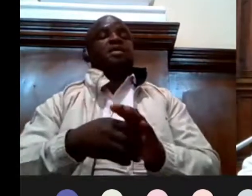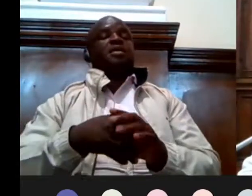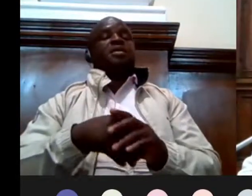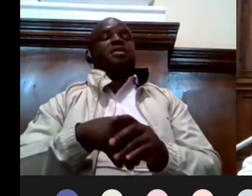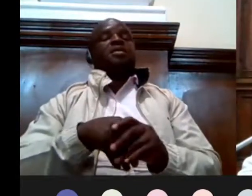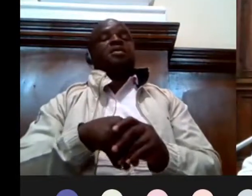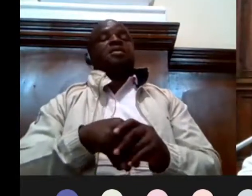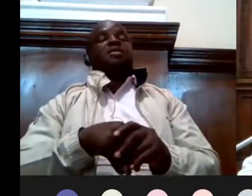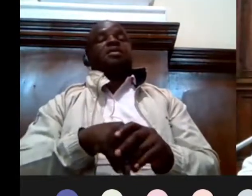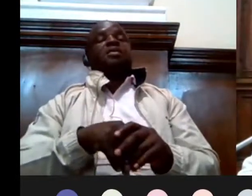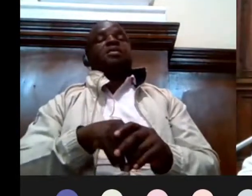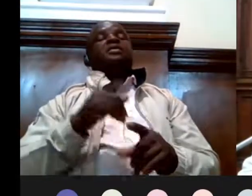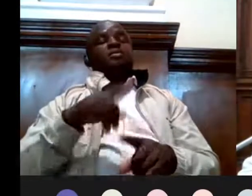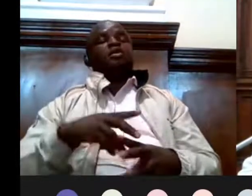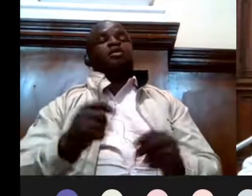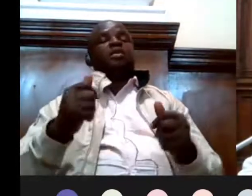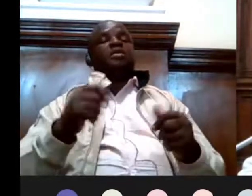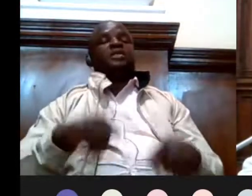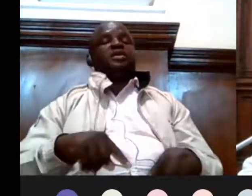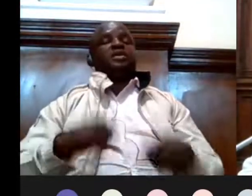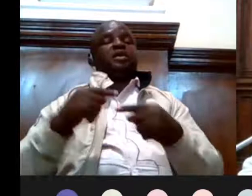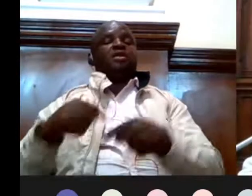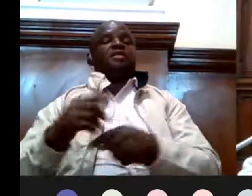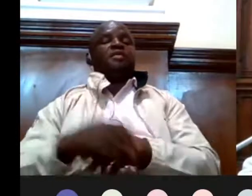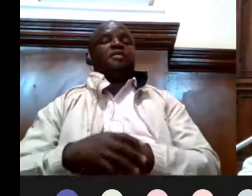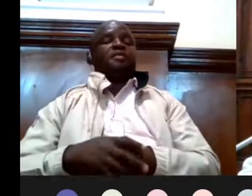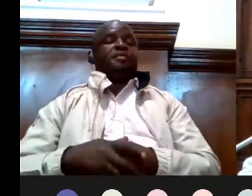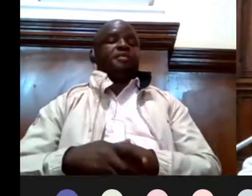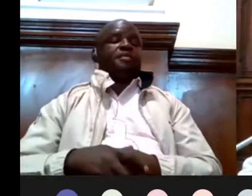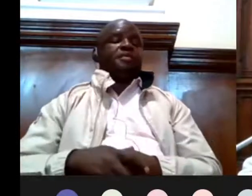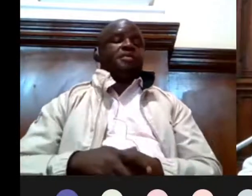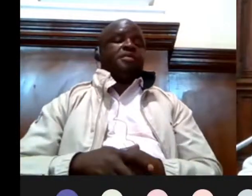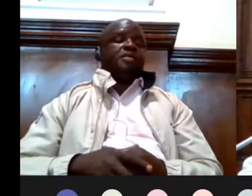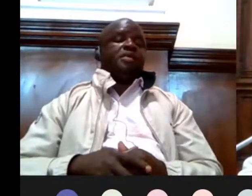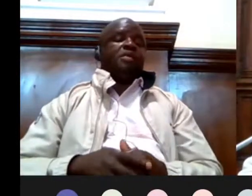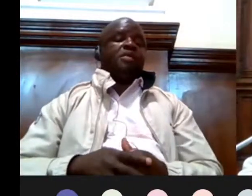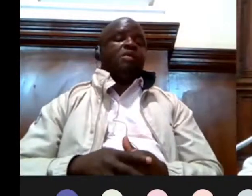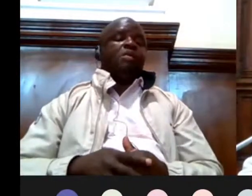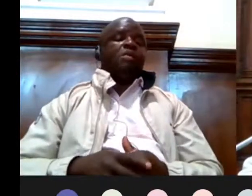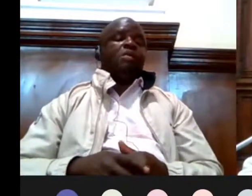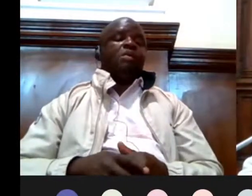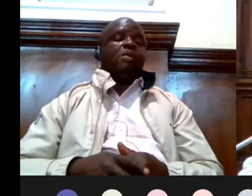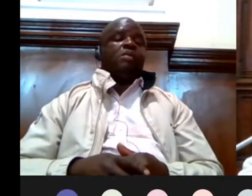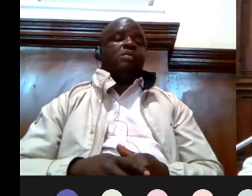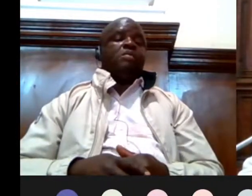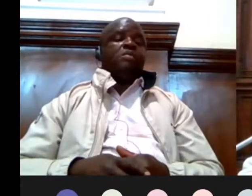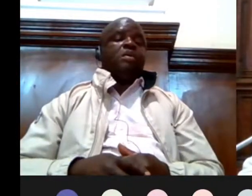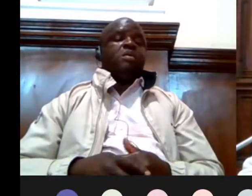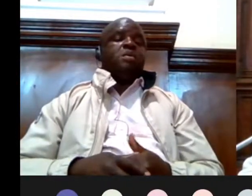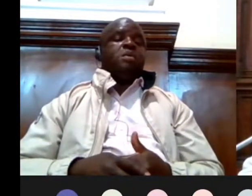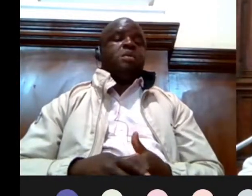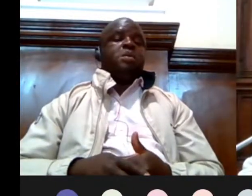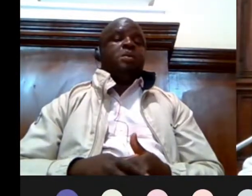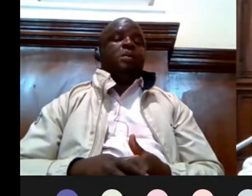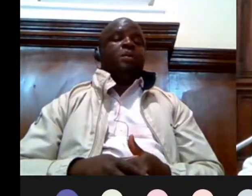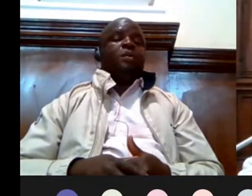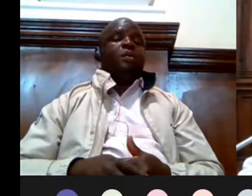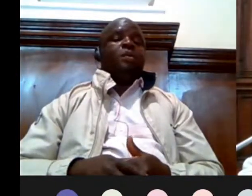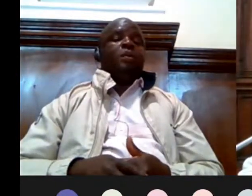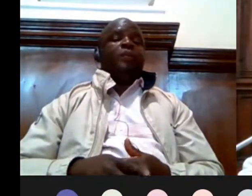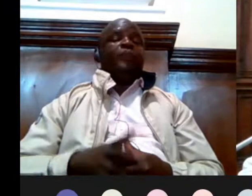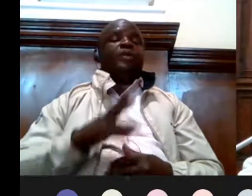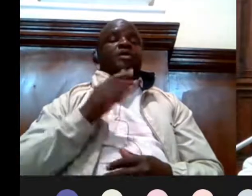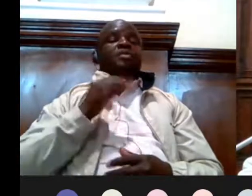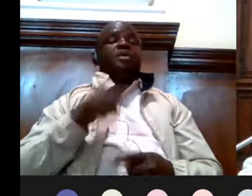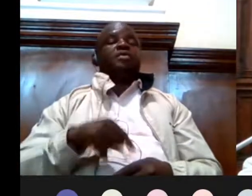and attending to their challenges thereof, Honorable Speaker. Honorable Speaker, today,